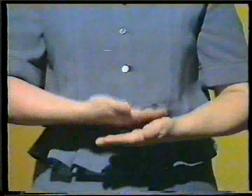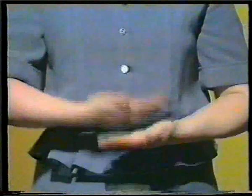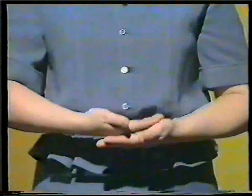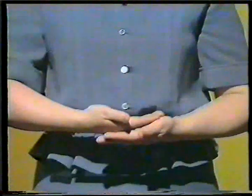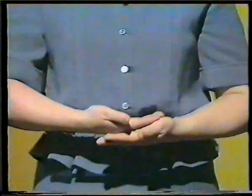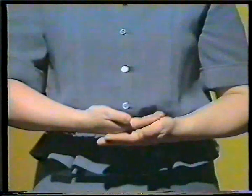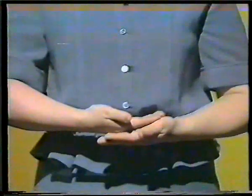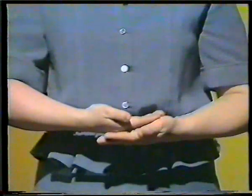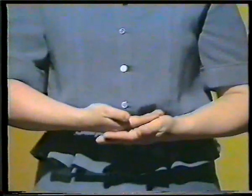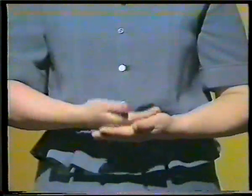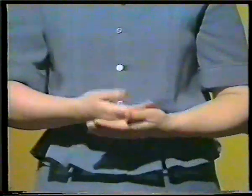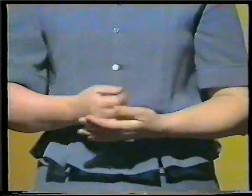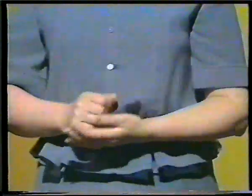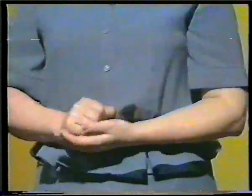wages.